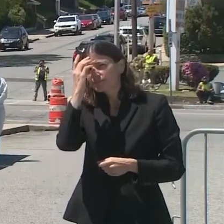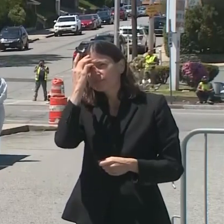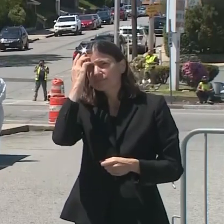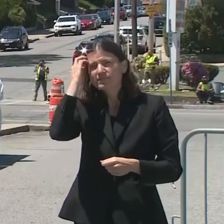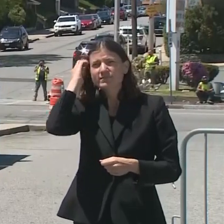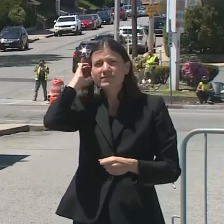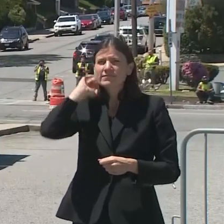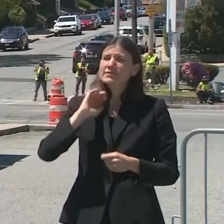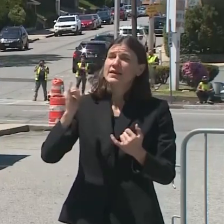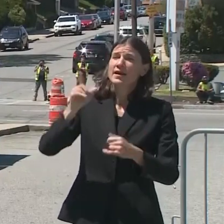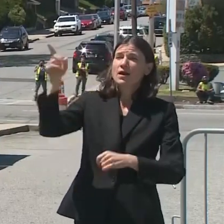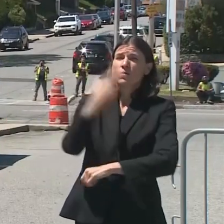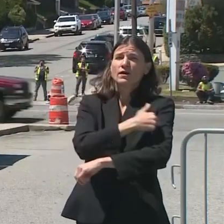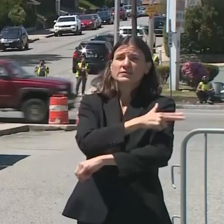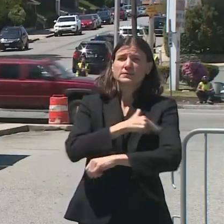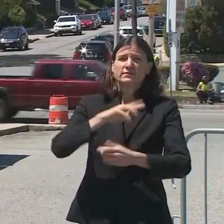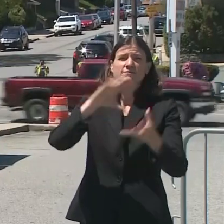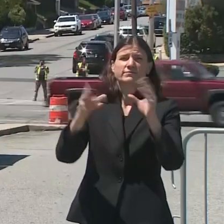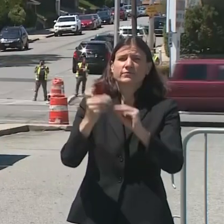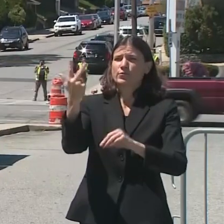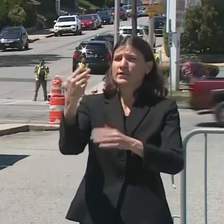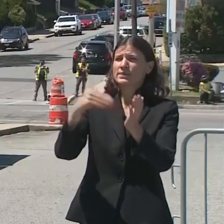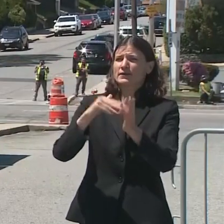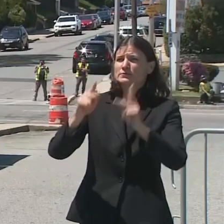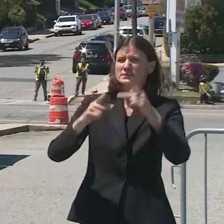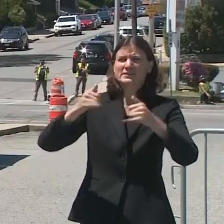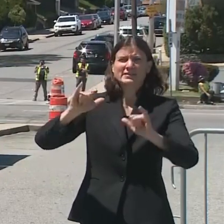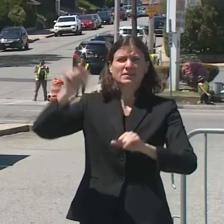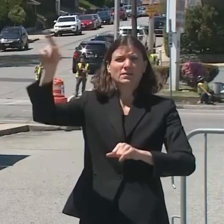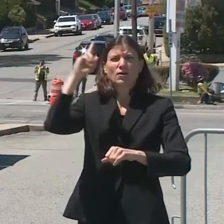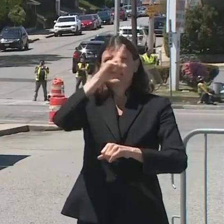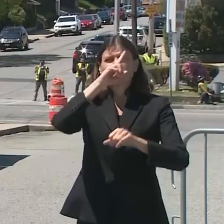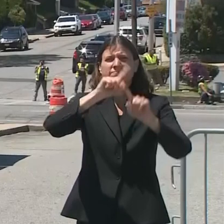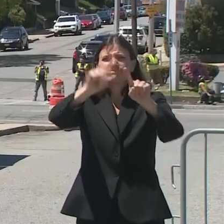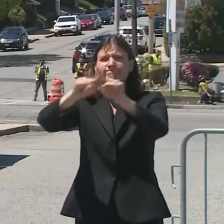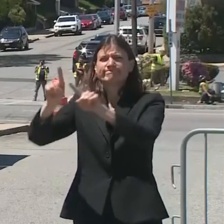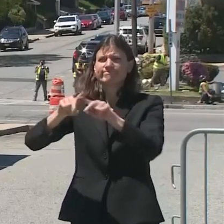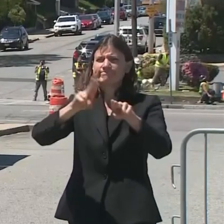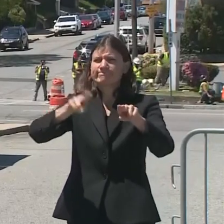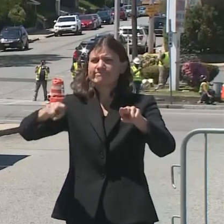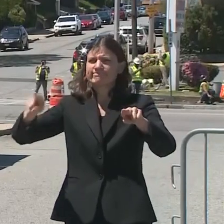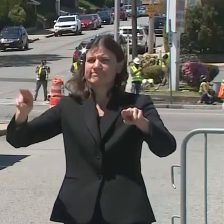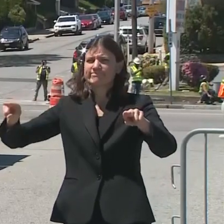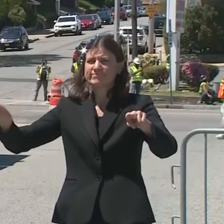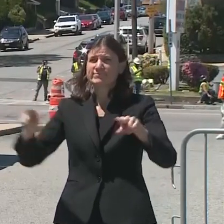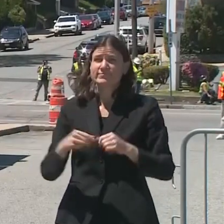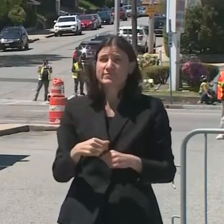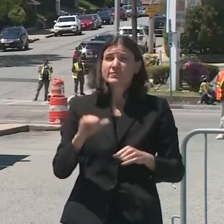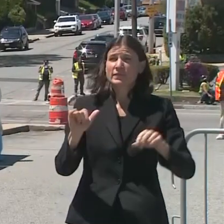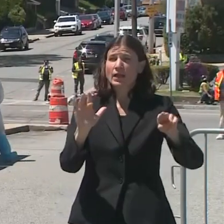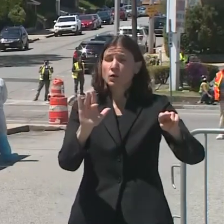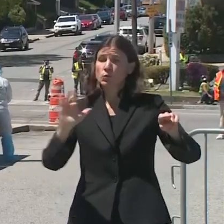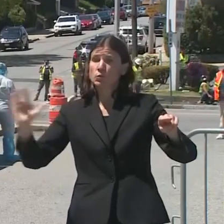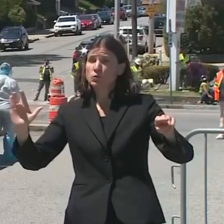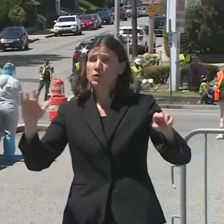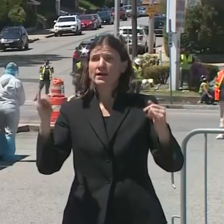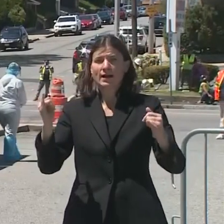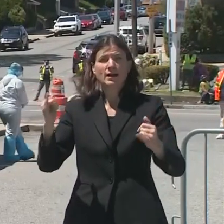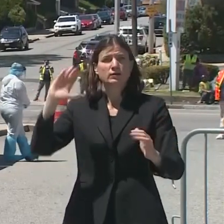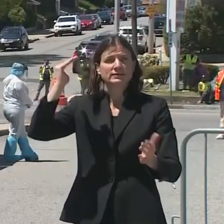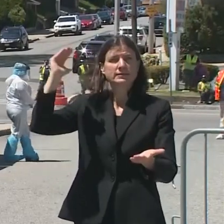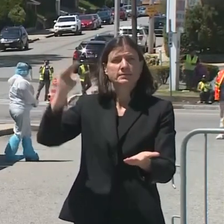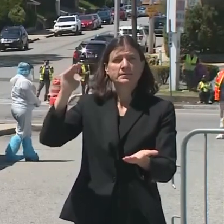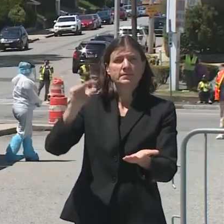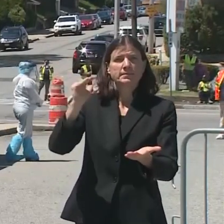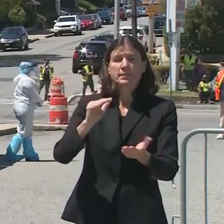while we continue to see the number of people needing hospitalization decline very slowly, it has been a very slow roll for the